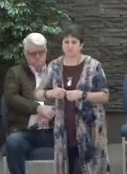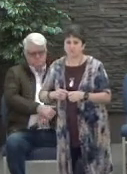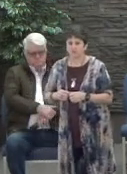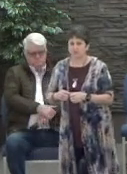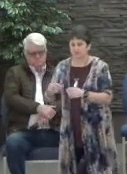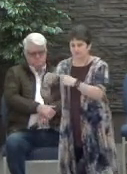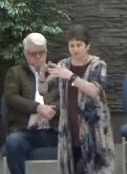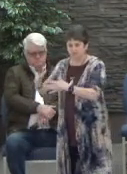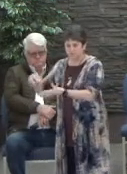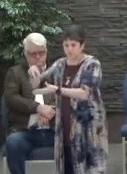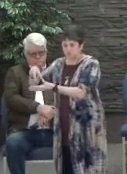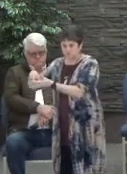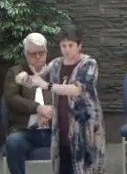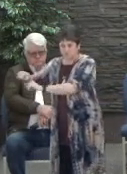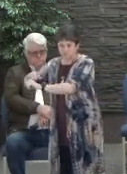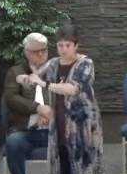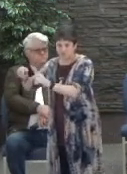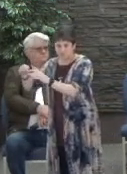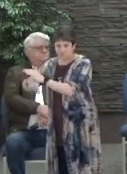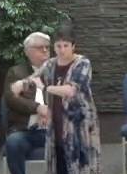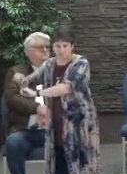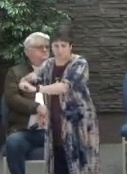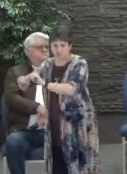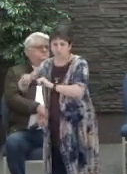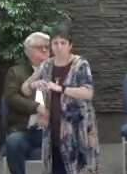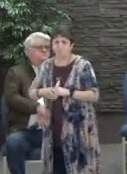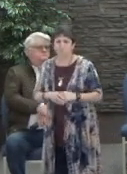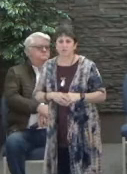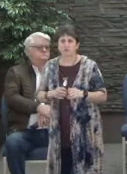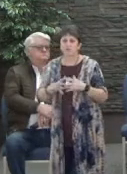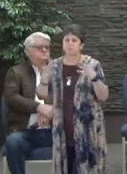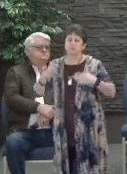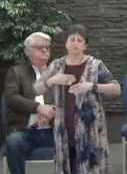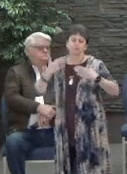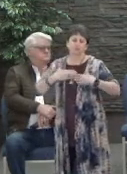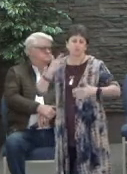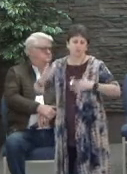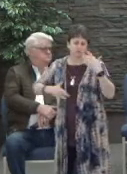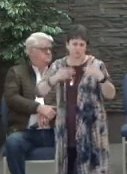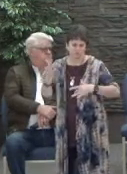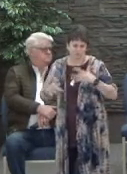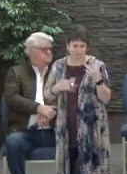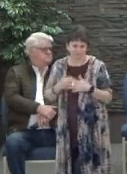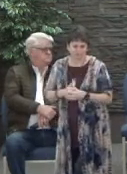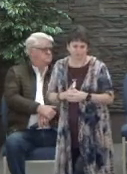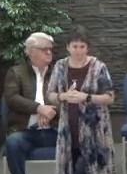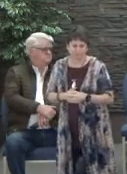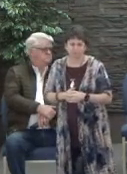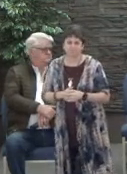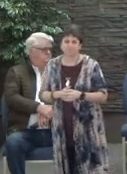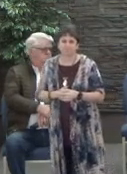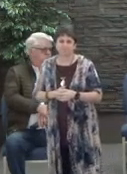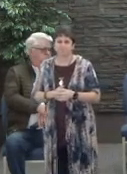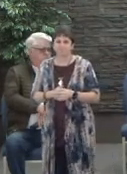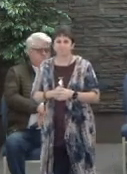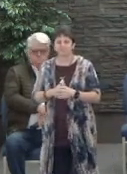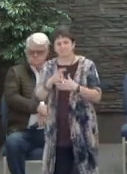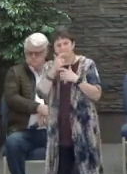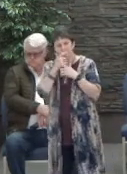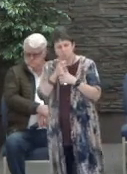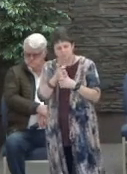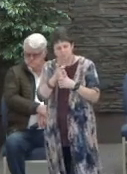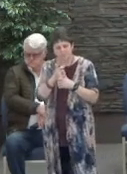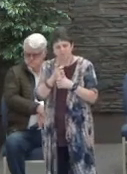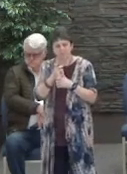in this particular section. And there's much joy and rejoicing. So it's